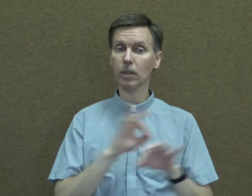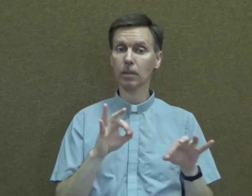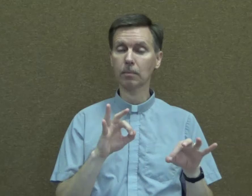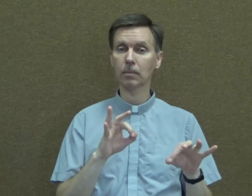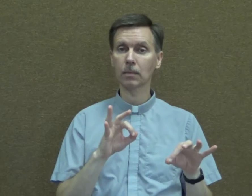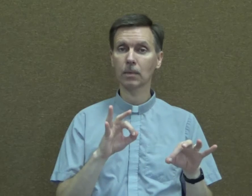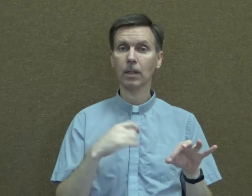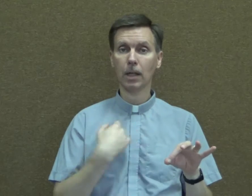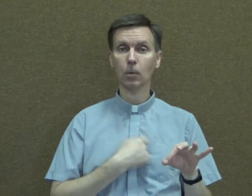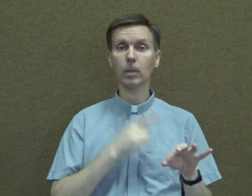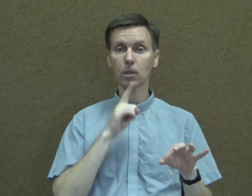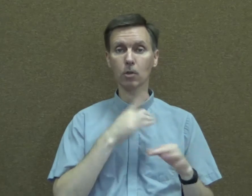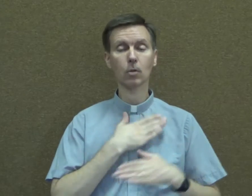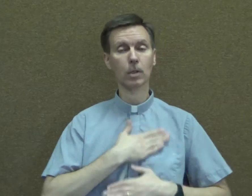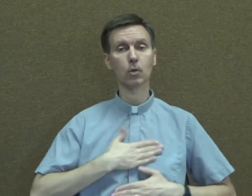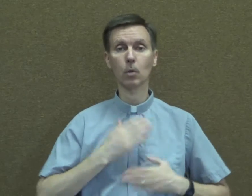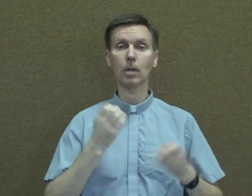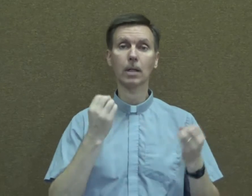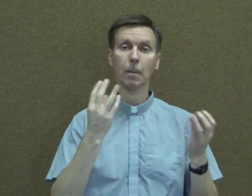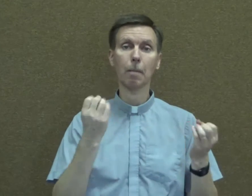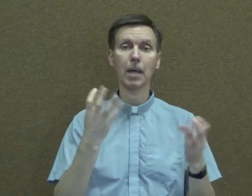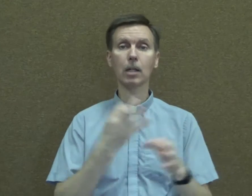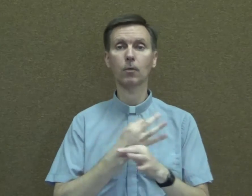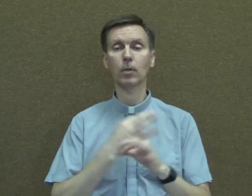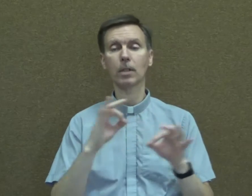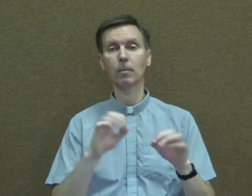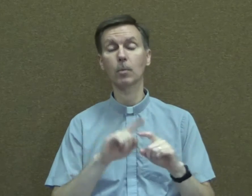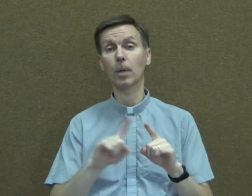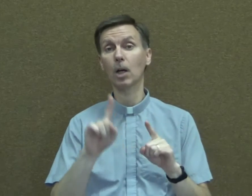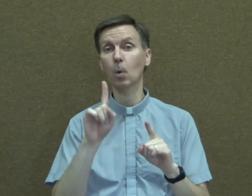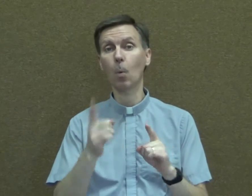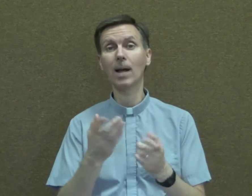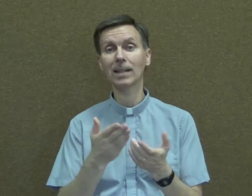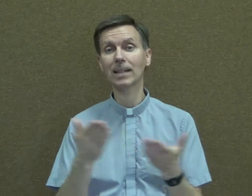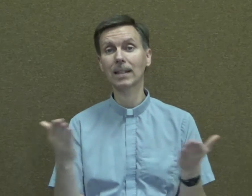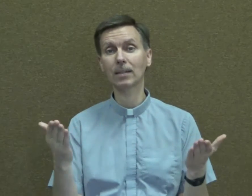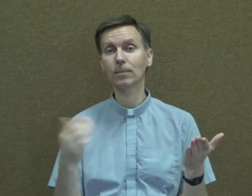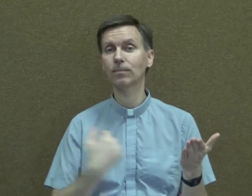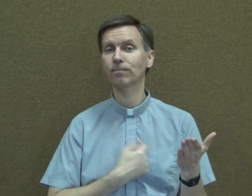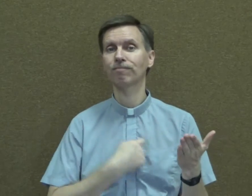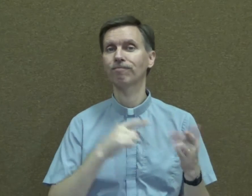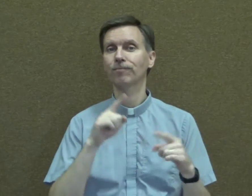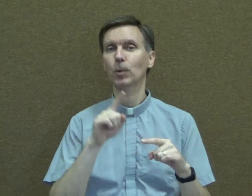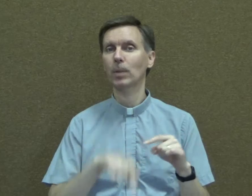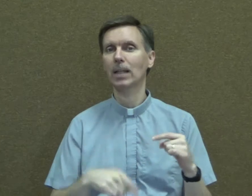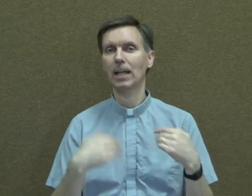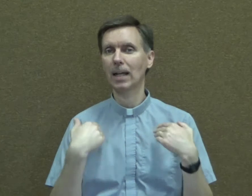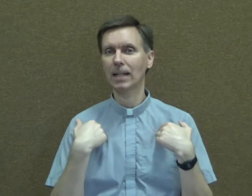freedom, and we do enjoy many freedoms, but one thing we cannot